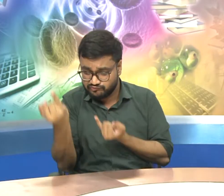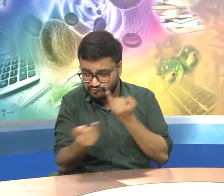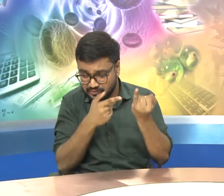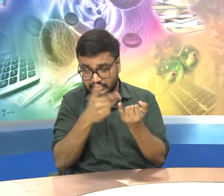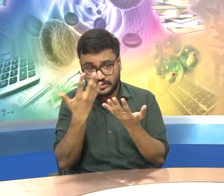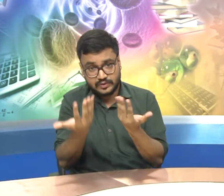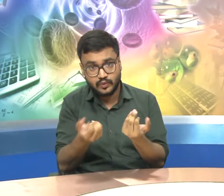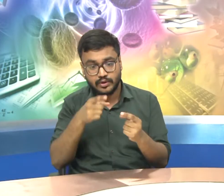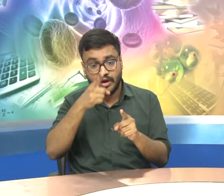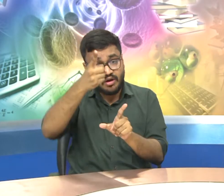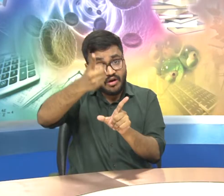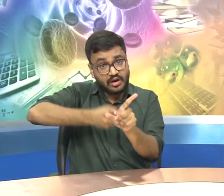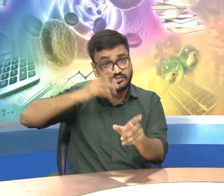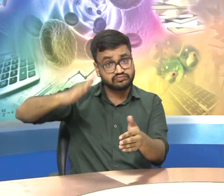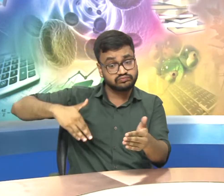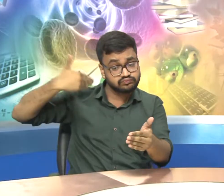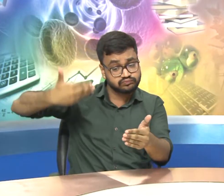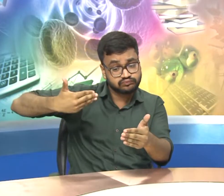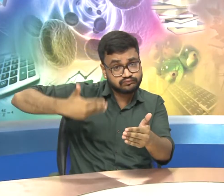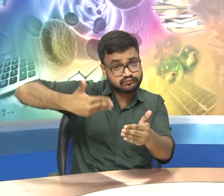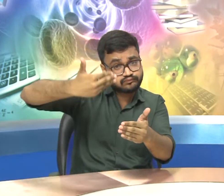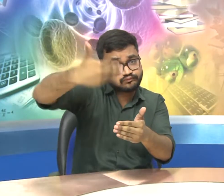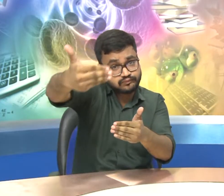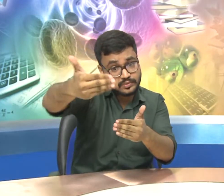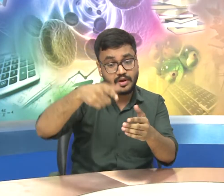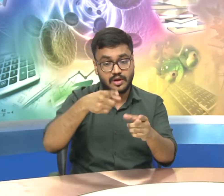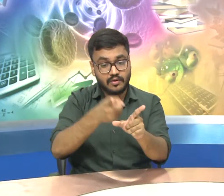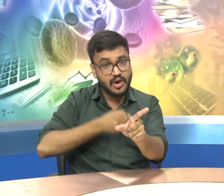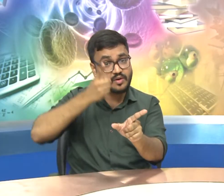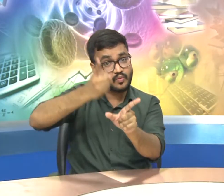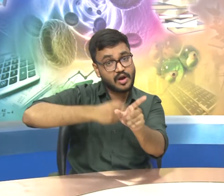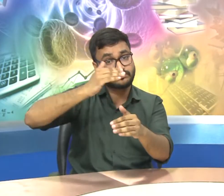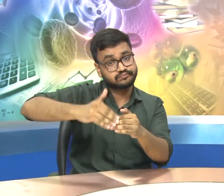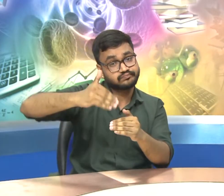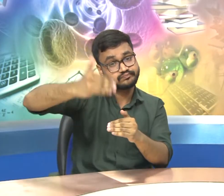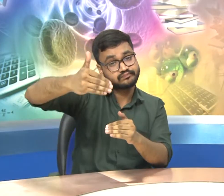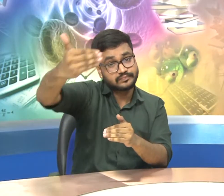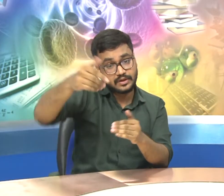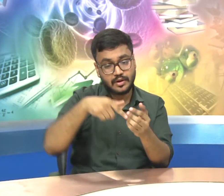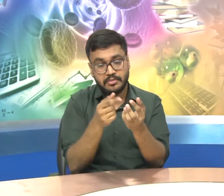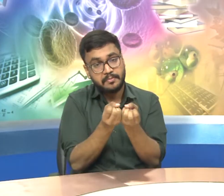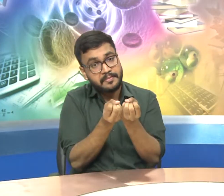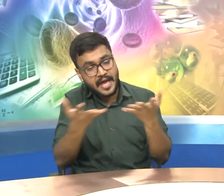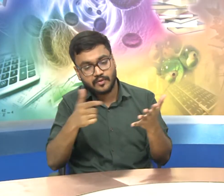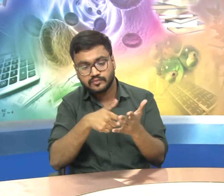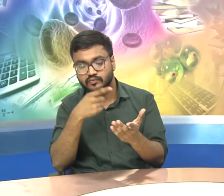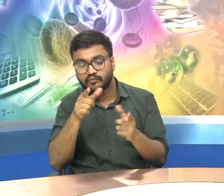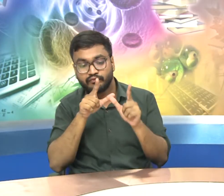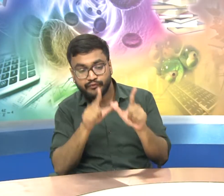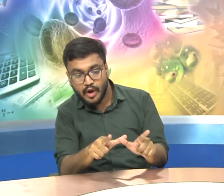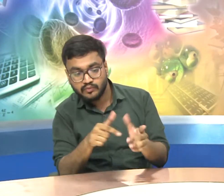With experiments, because evolution happens very slowly over many